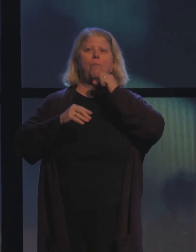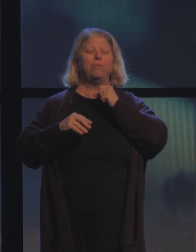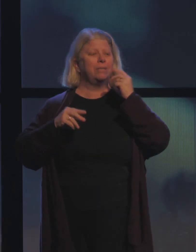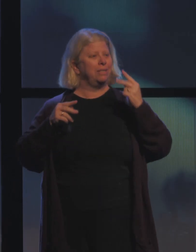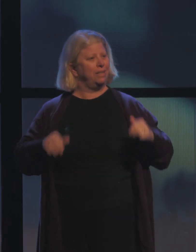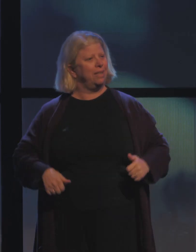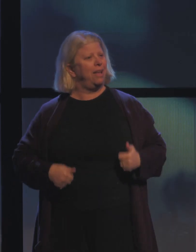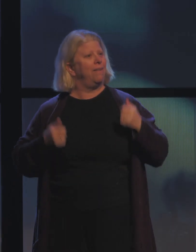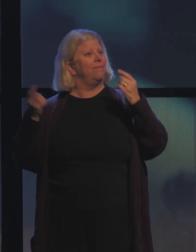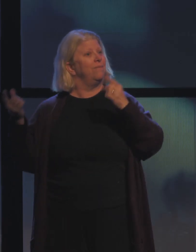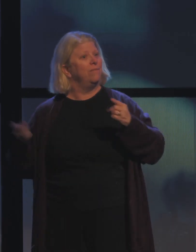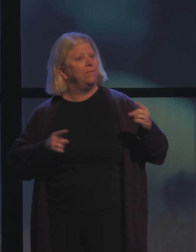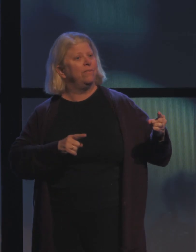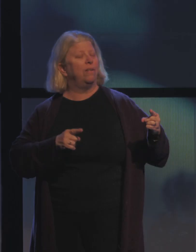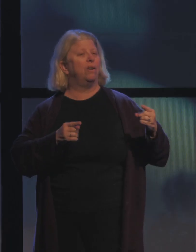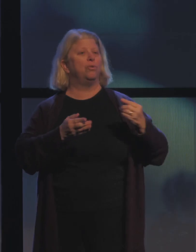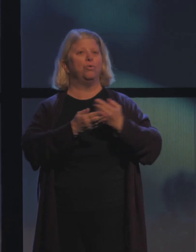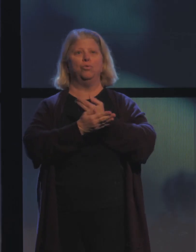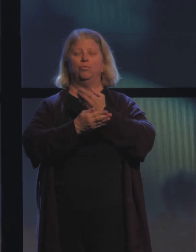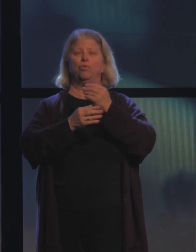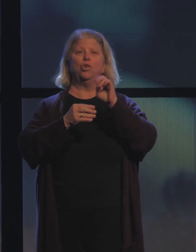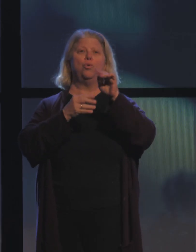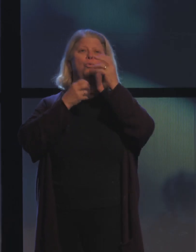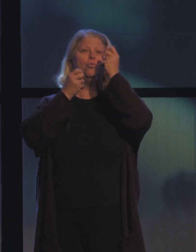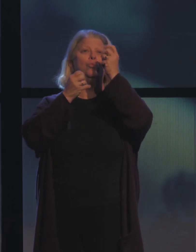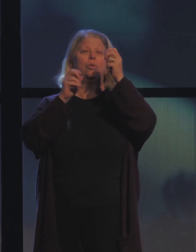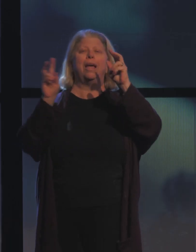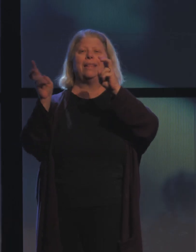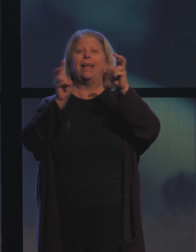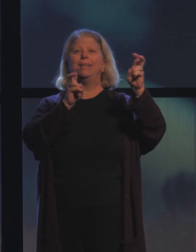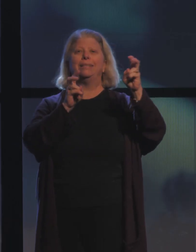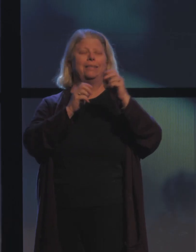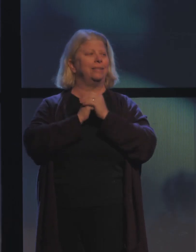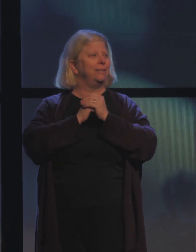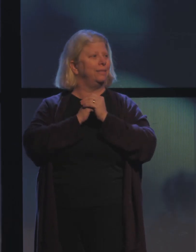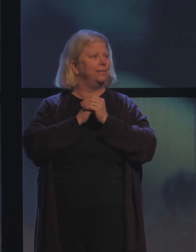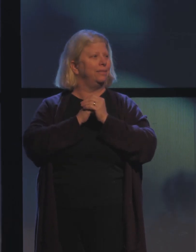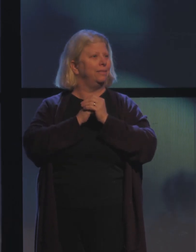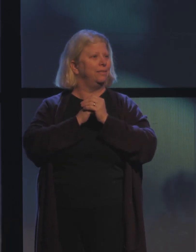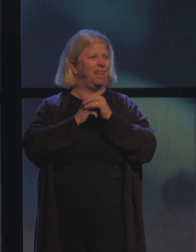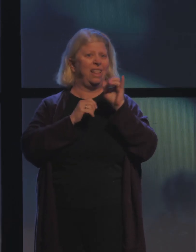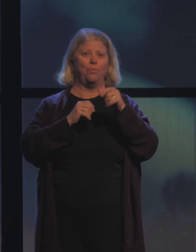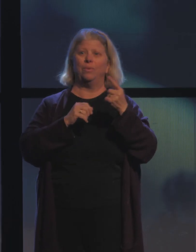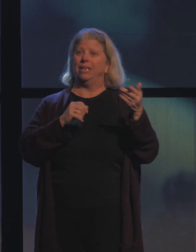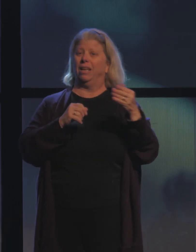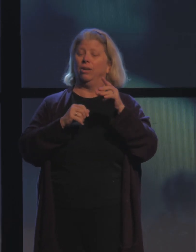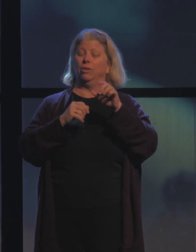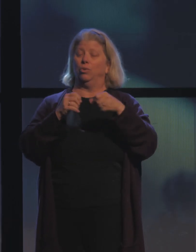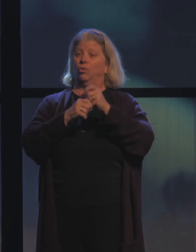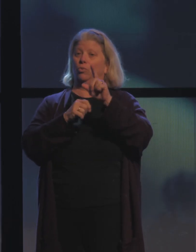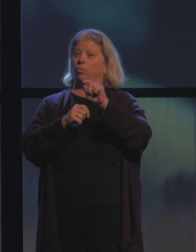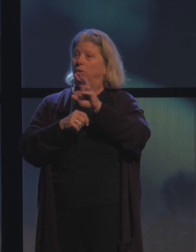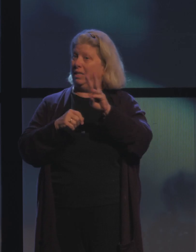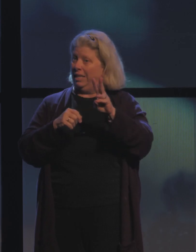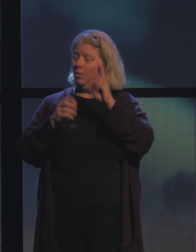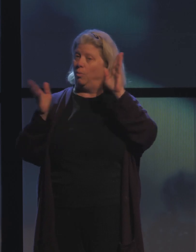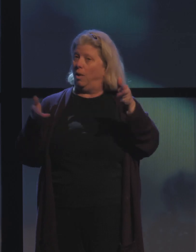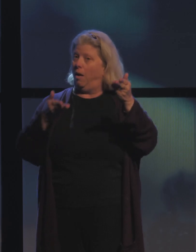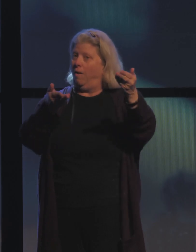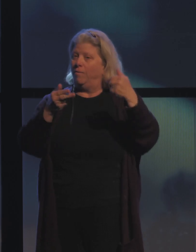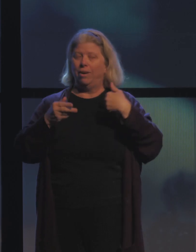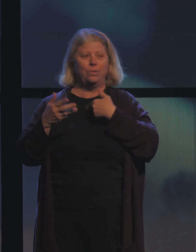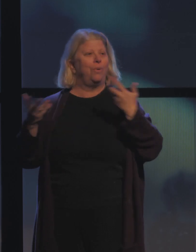in life events, in news headlines. And that is one thing that 2026 has to offer us,